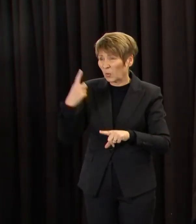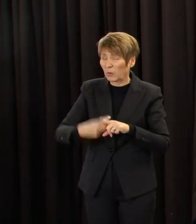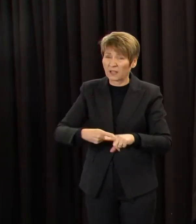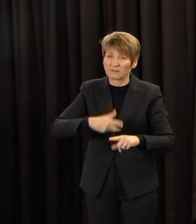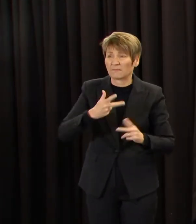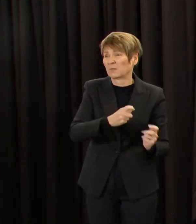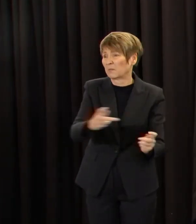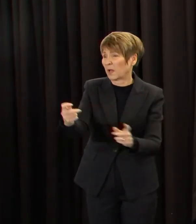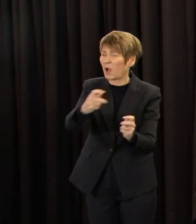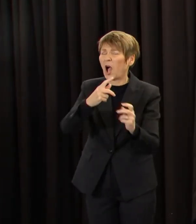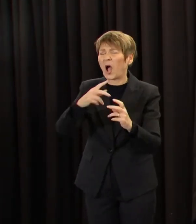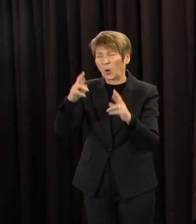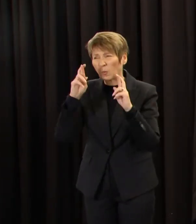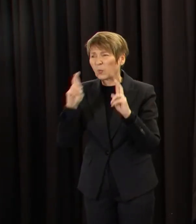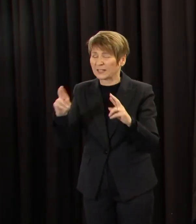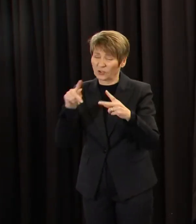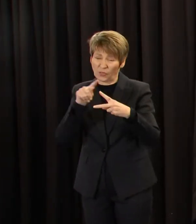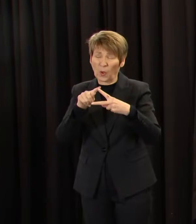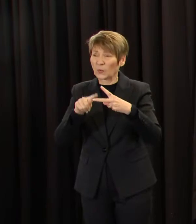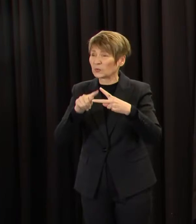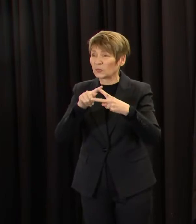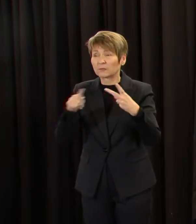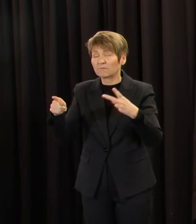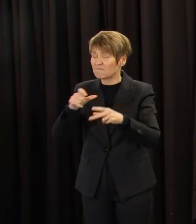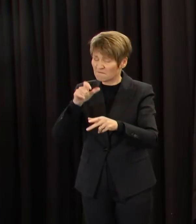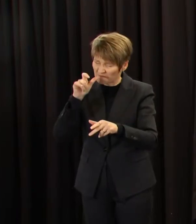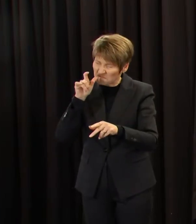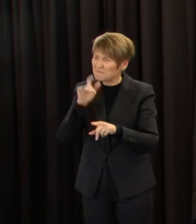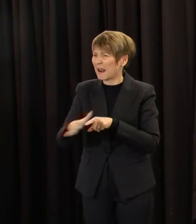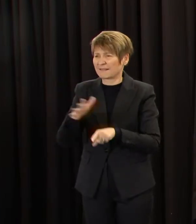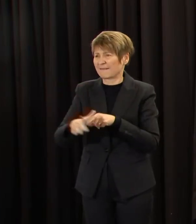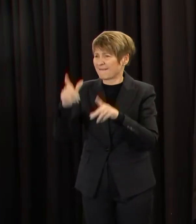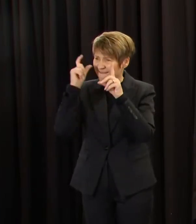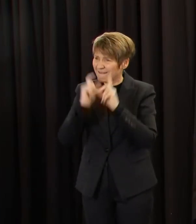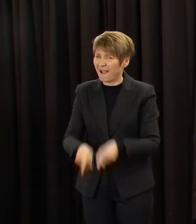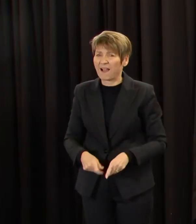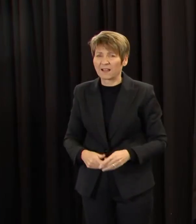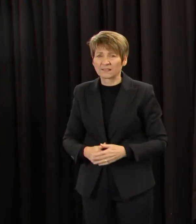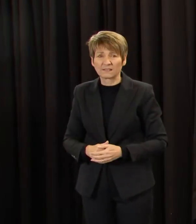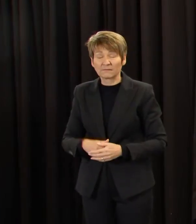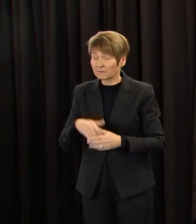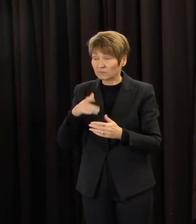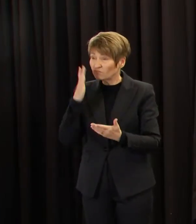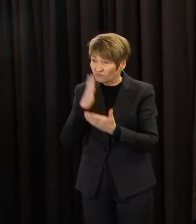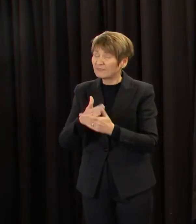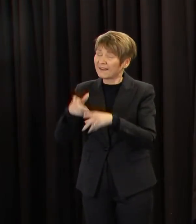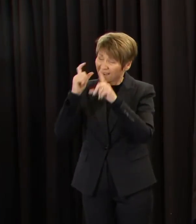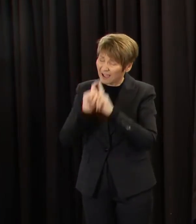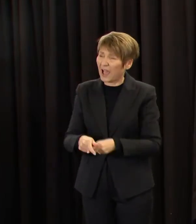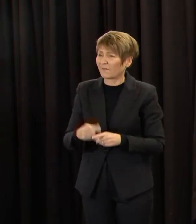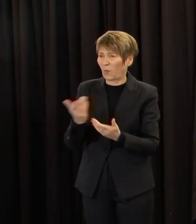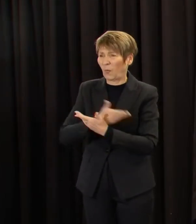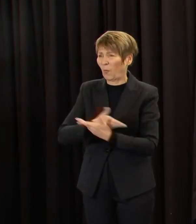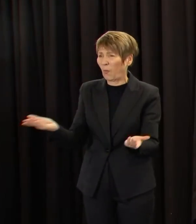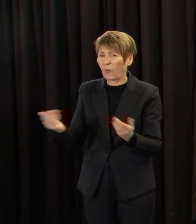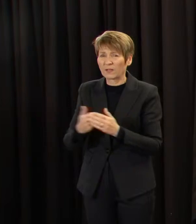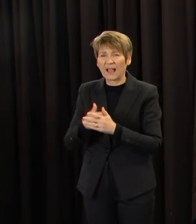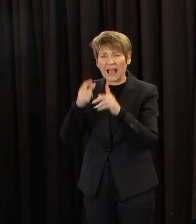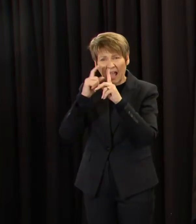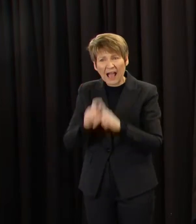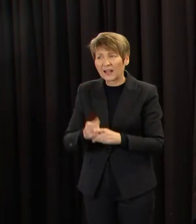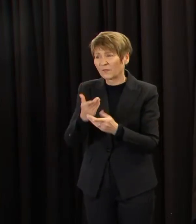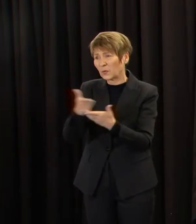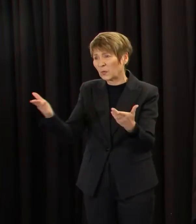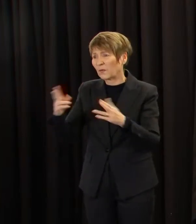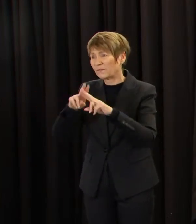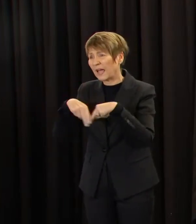face. They're very challenging. This is bloody tough for business, for families, for all of us. But there is no alternative, and that is why